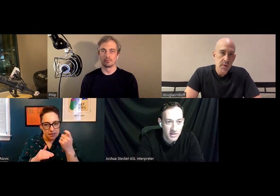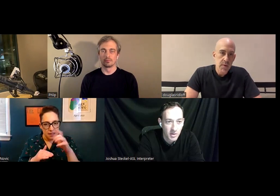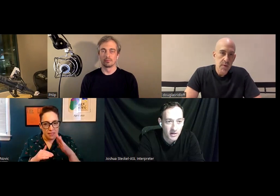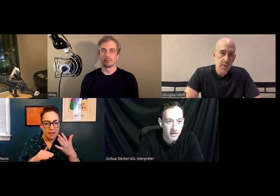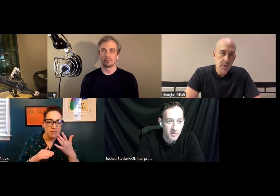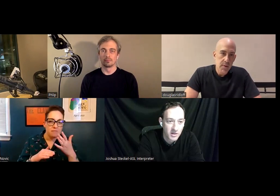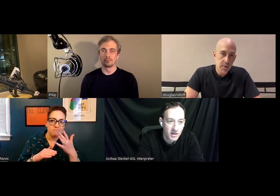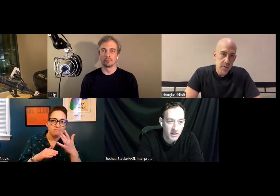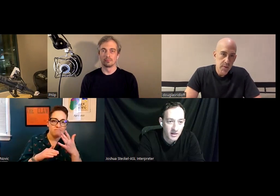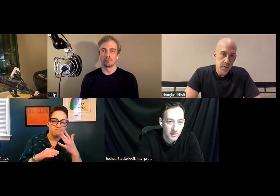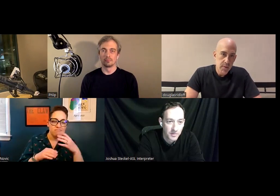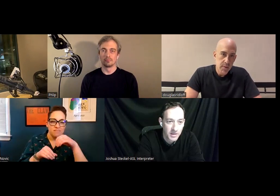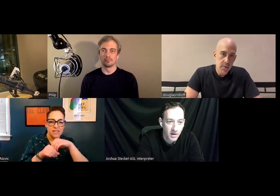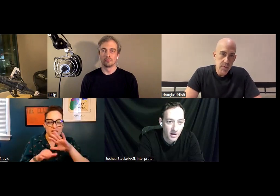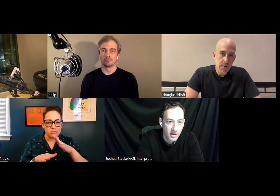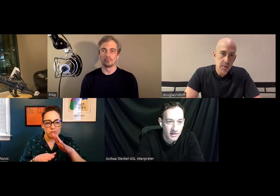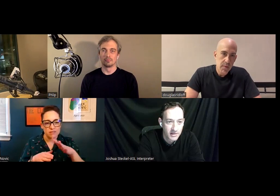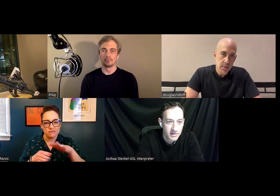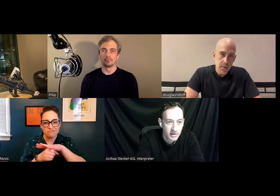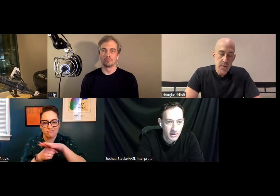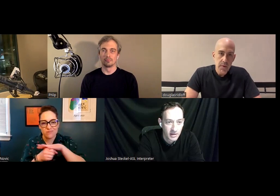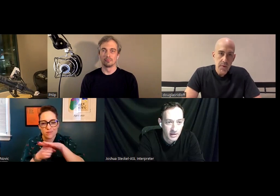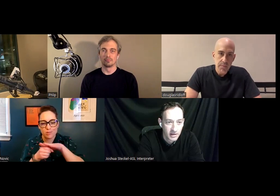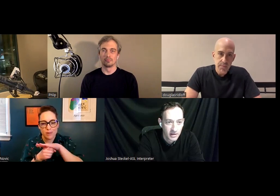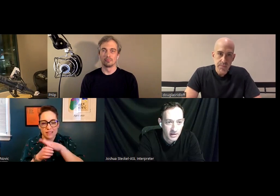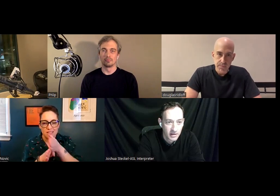And they're an interesting part of the community because